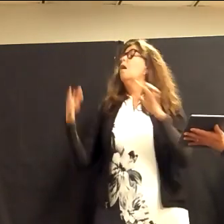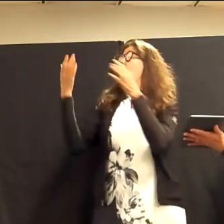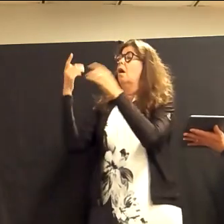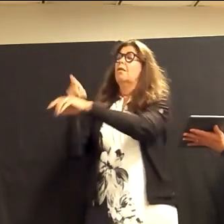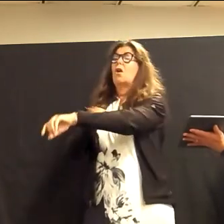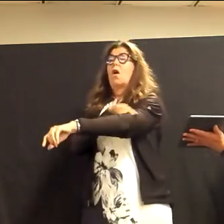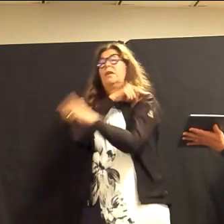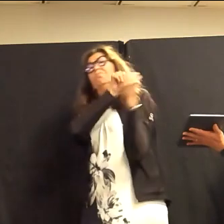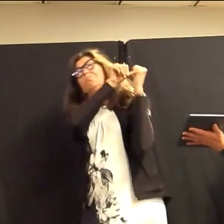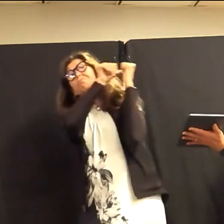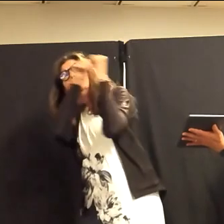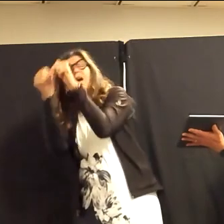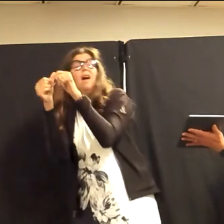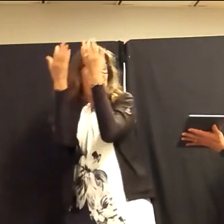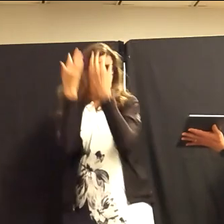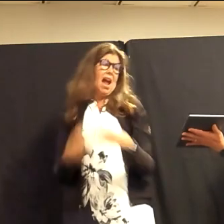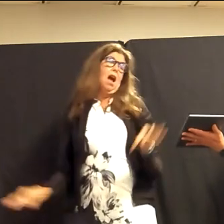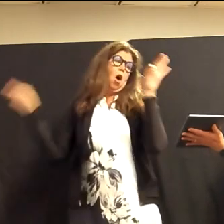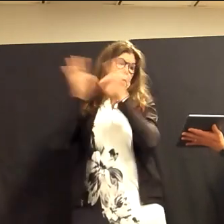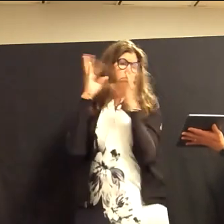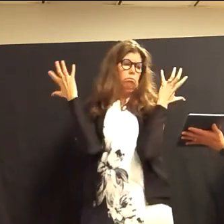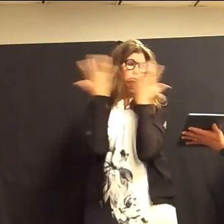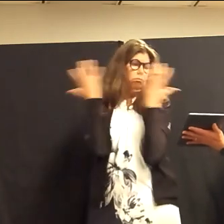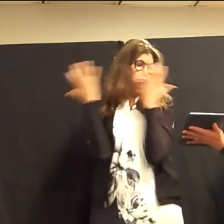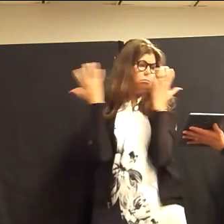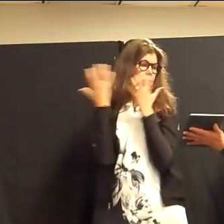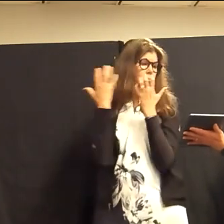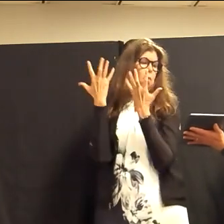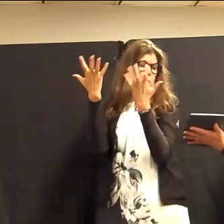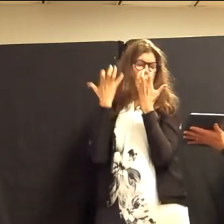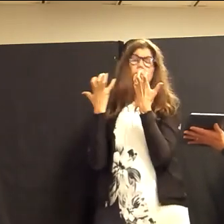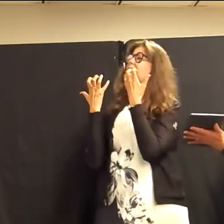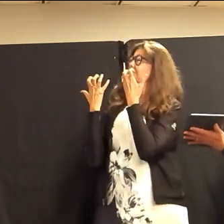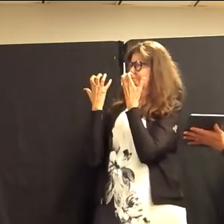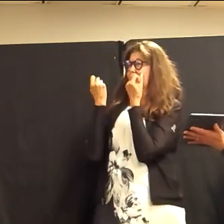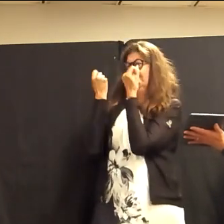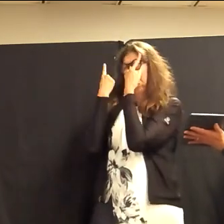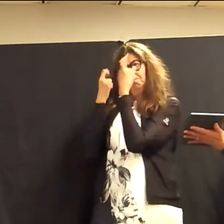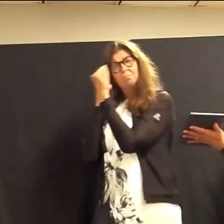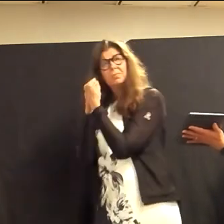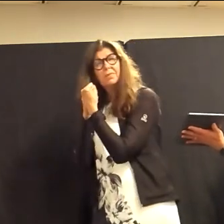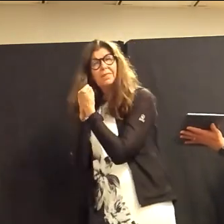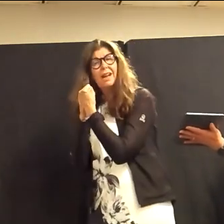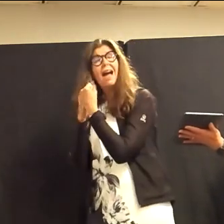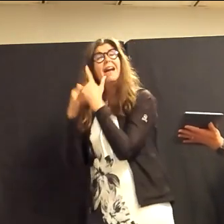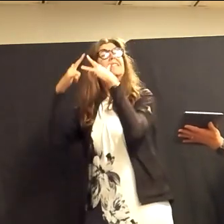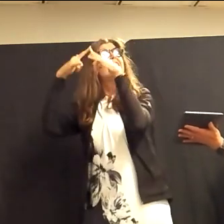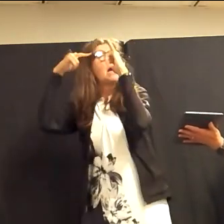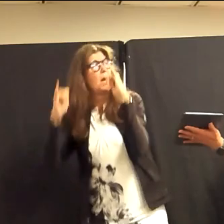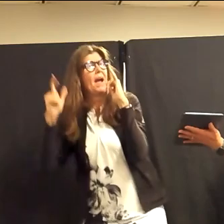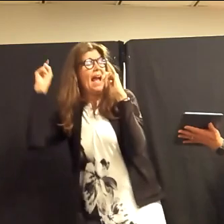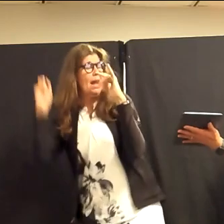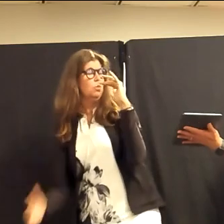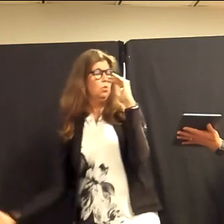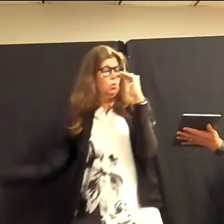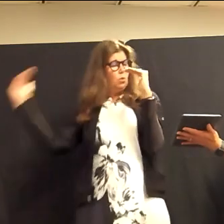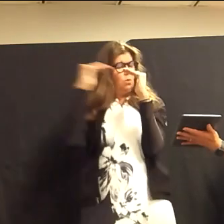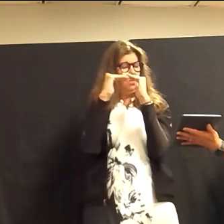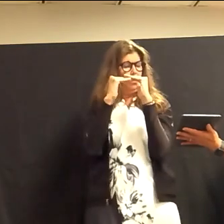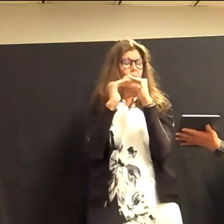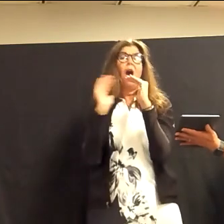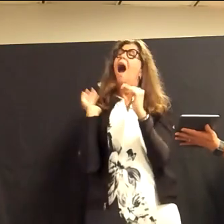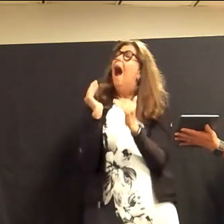for our deaf and hard of hearing children. The longevity of these board members is valuable, and